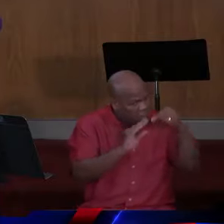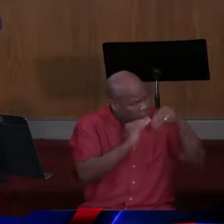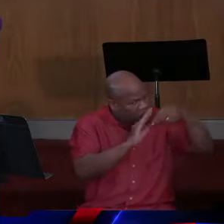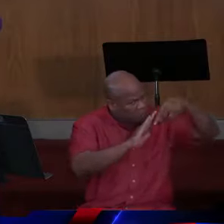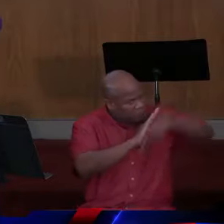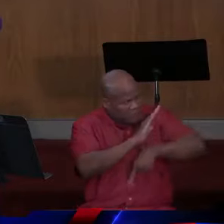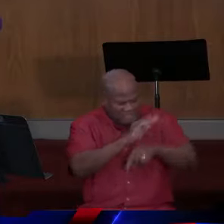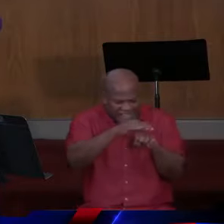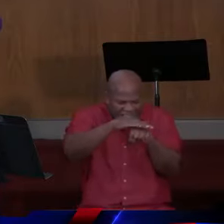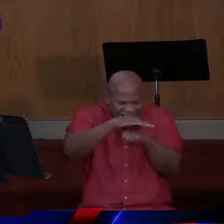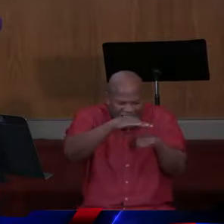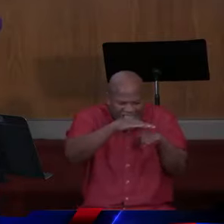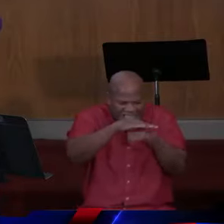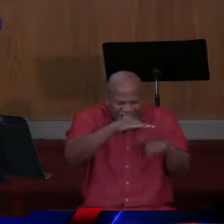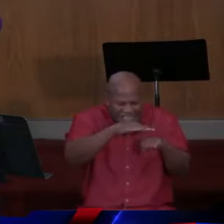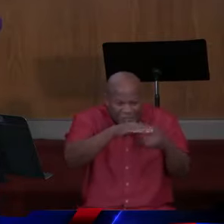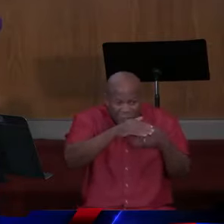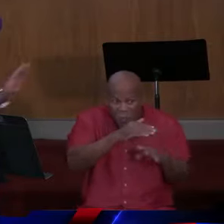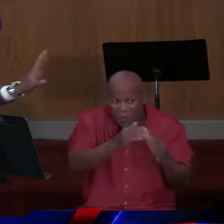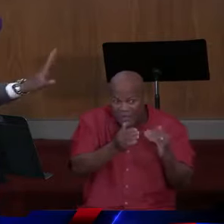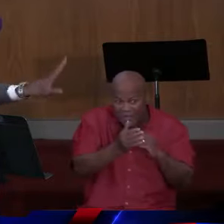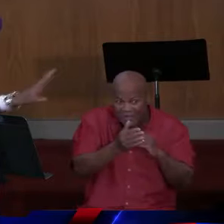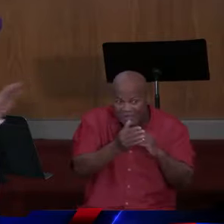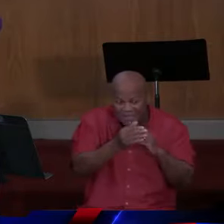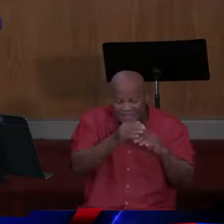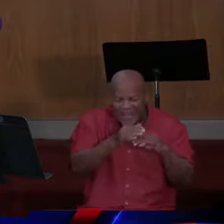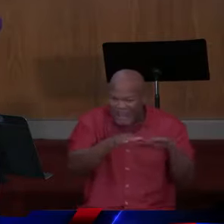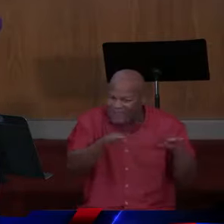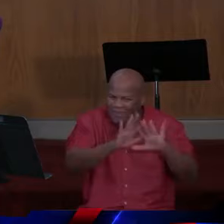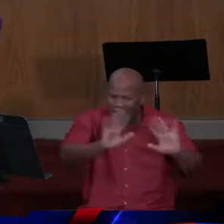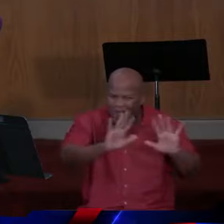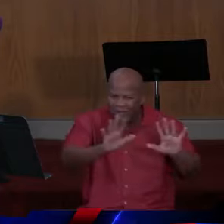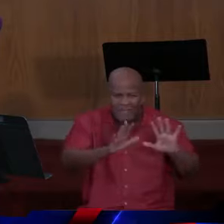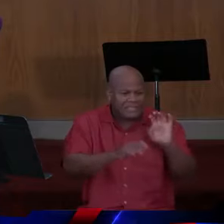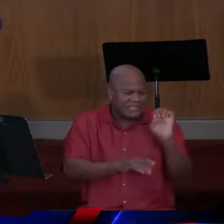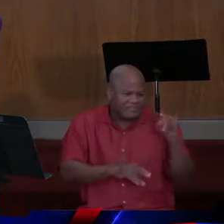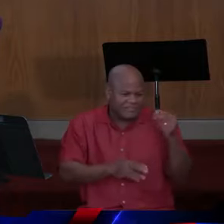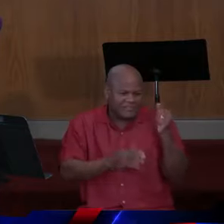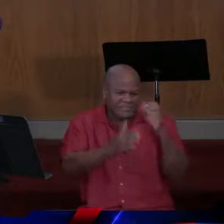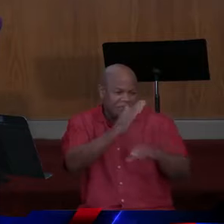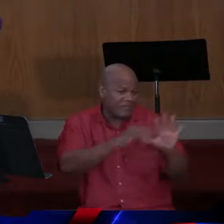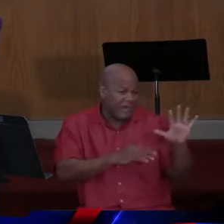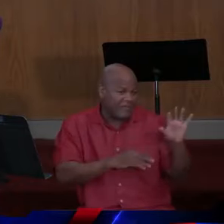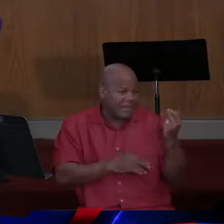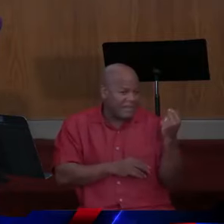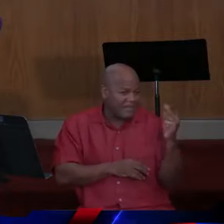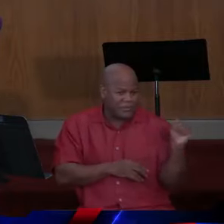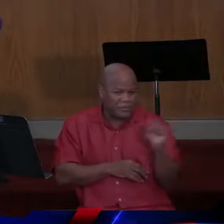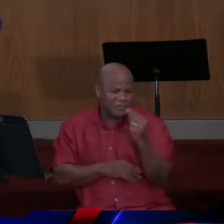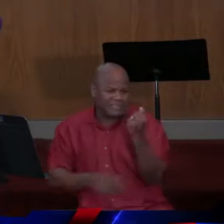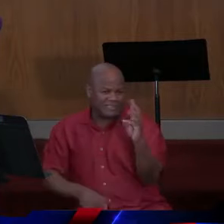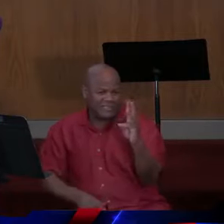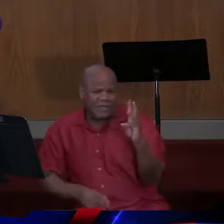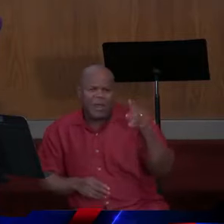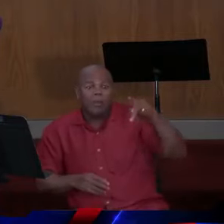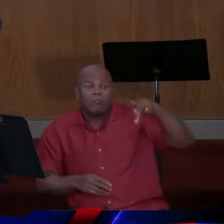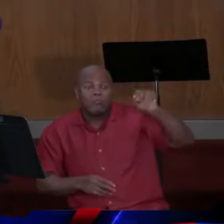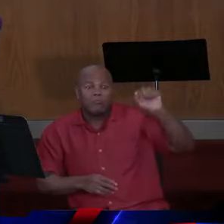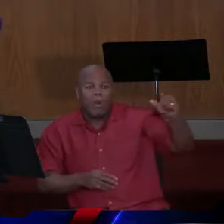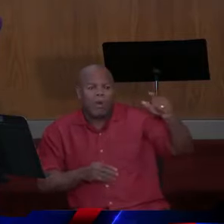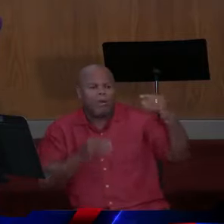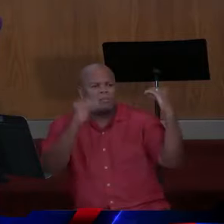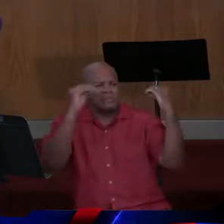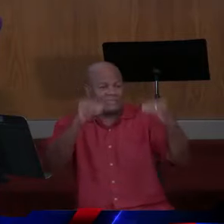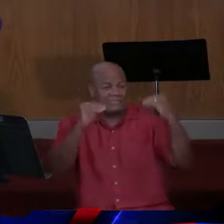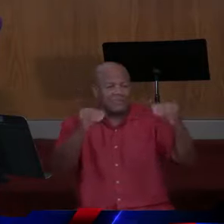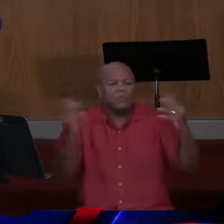level elementary understanding that I'm born again. Ephesians 5, 11 through 16, Paul is teaching that when